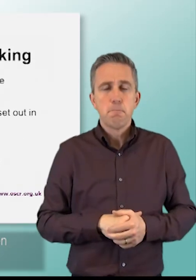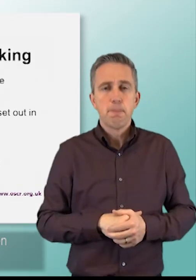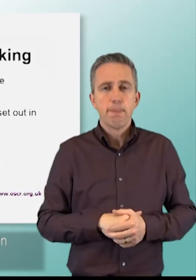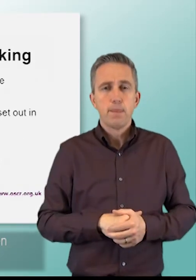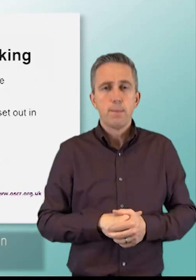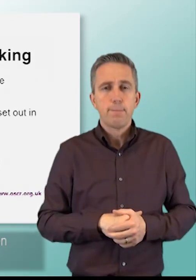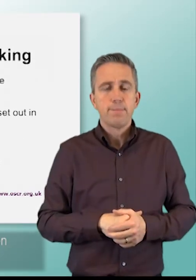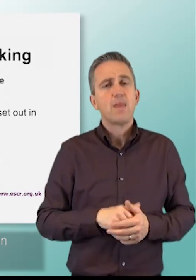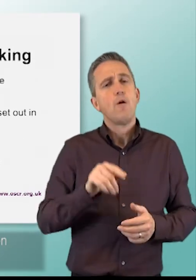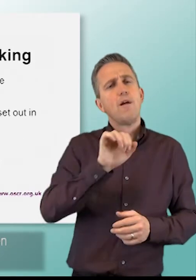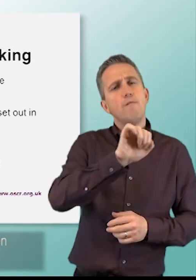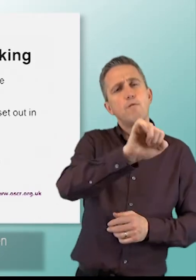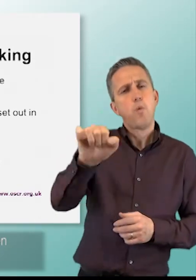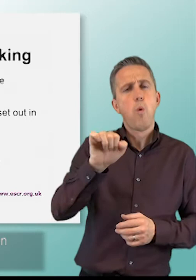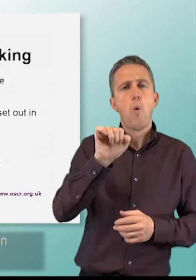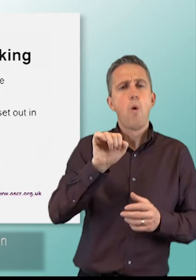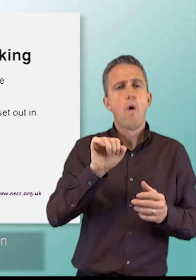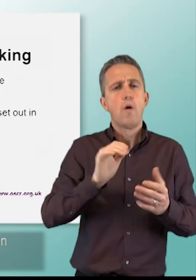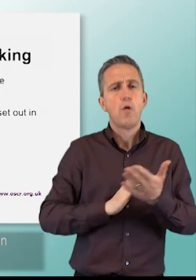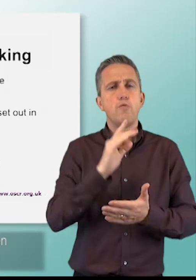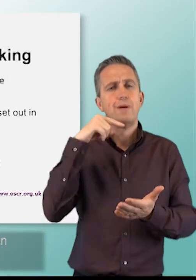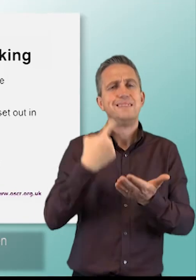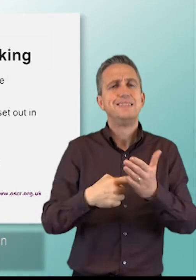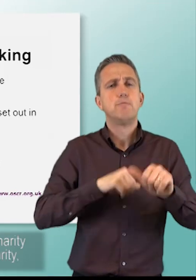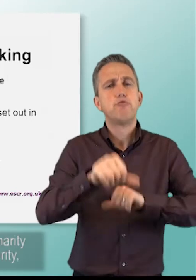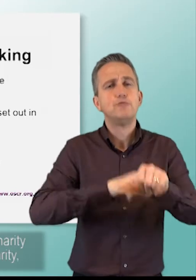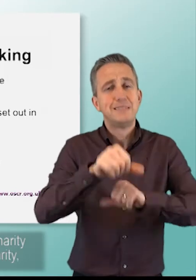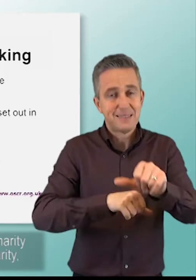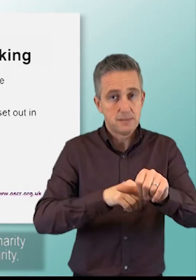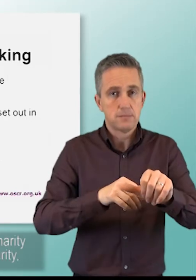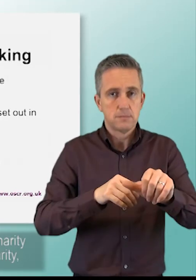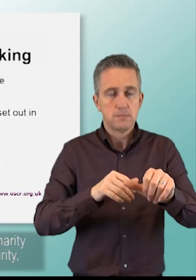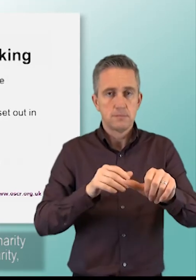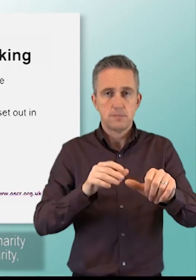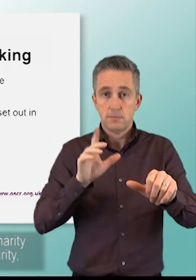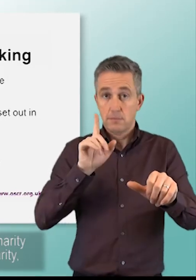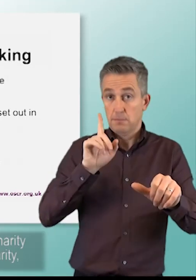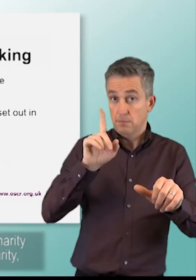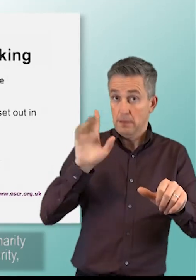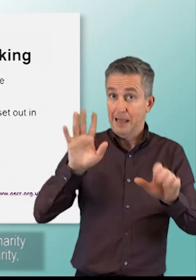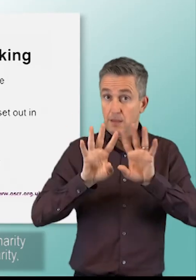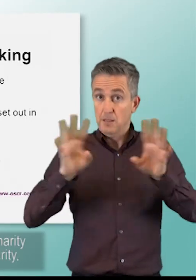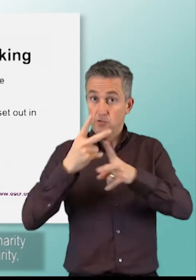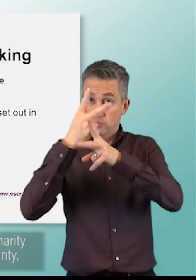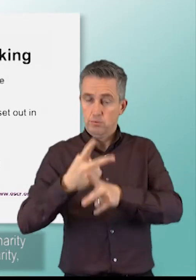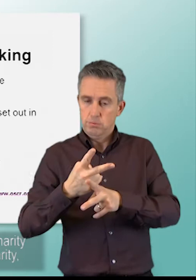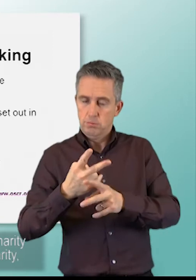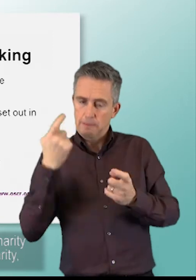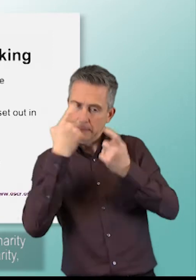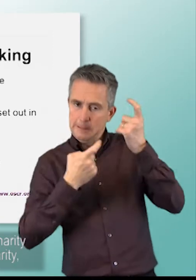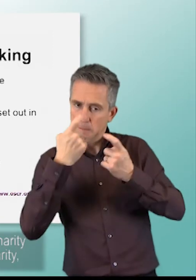place to start is actually when you're thinking about decision making. Okay? If charity trustees are acting in the interests of the